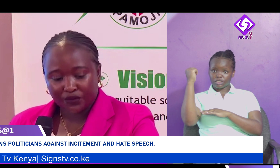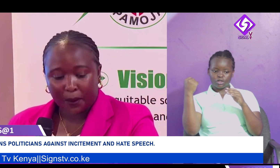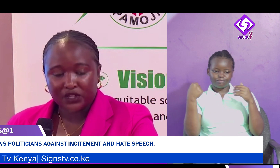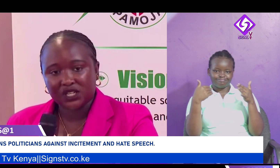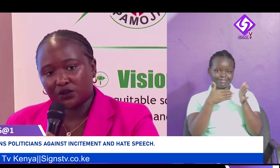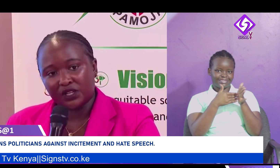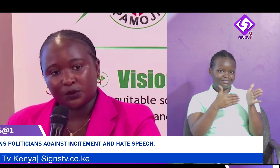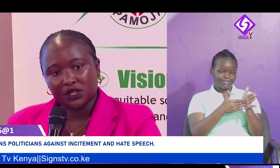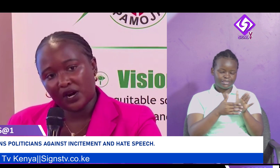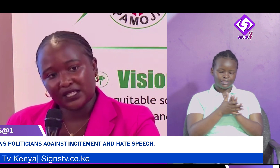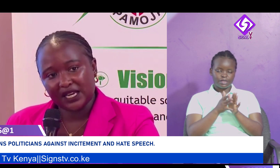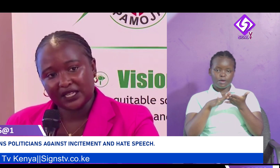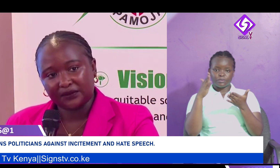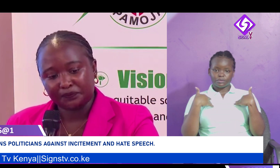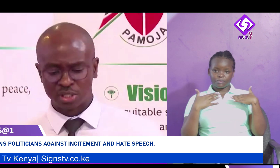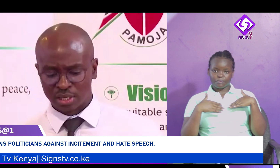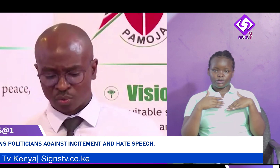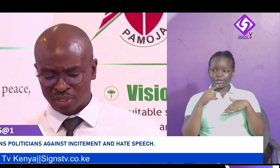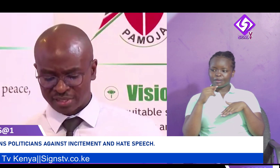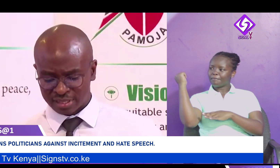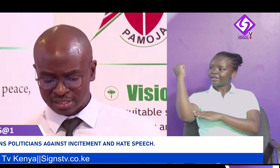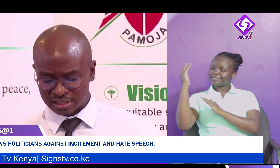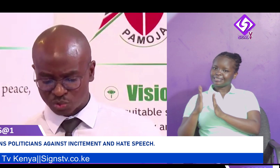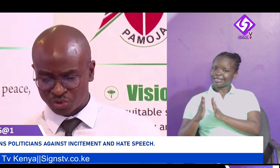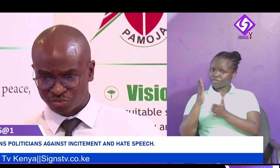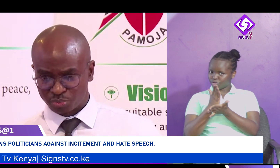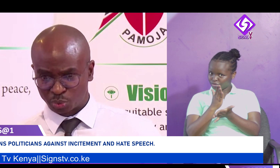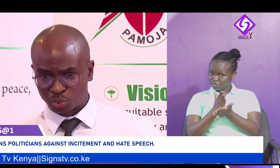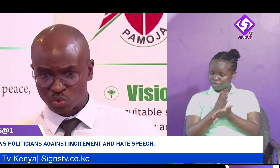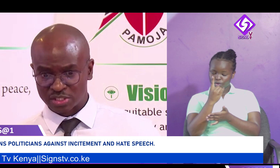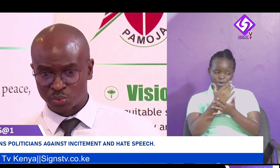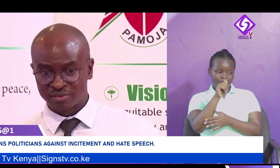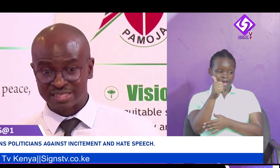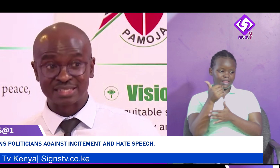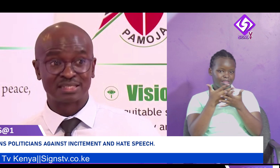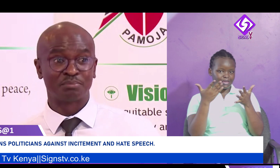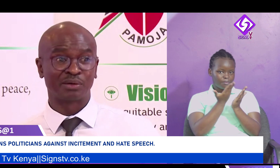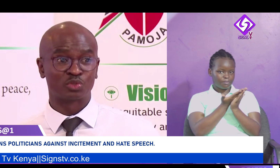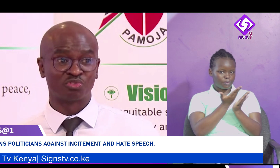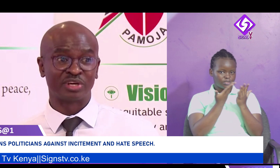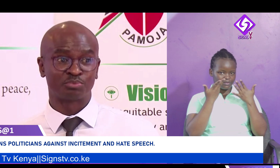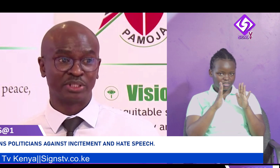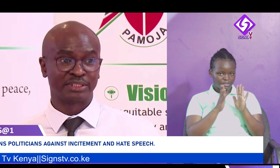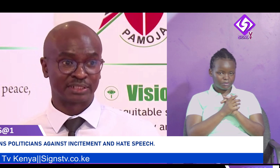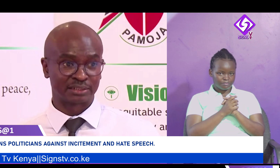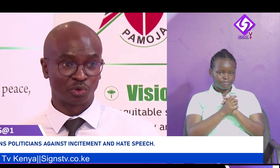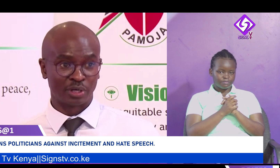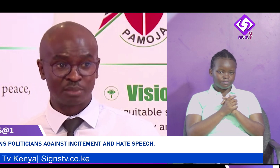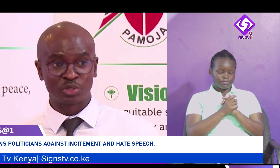the perpetrators of hate speech ni wanasiasa. One of the other things that we've proposed is to give NCC the power to vet politicians or anybody